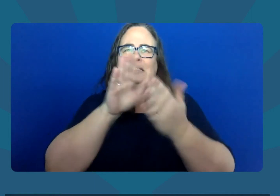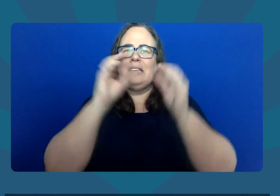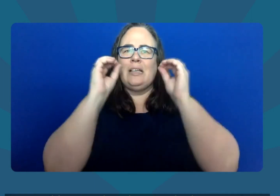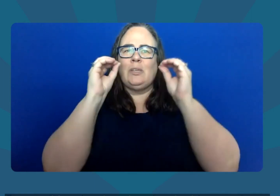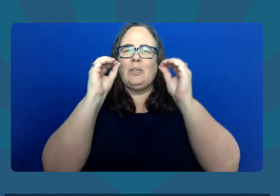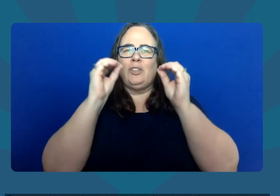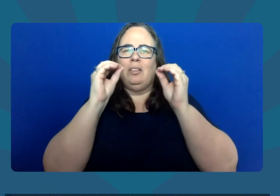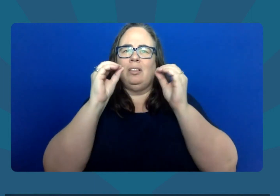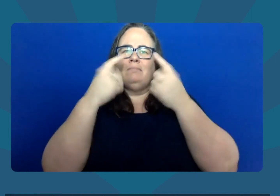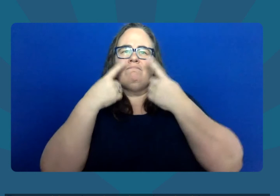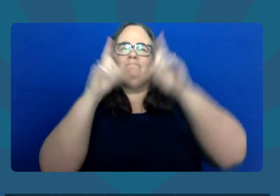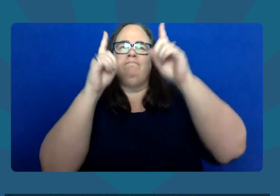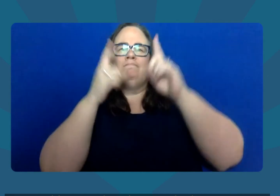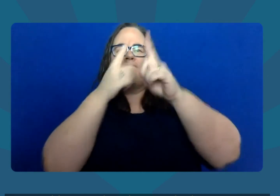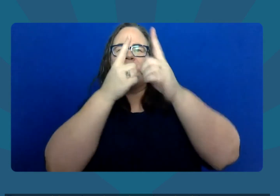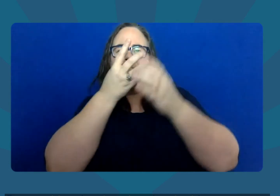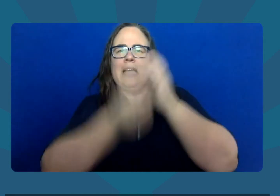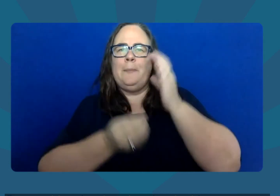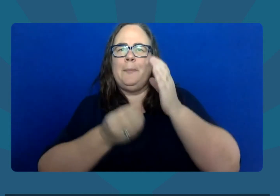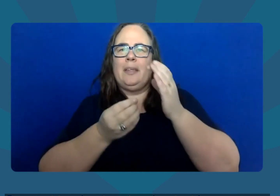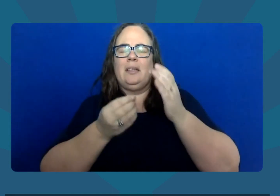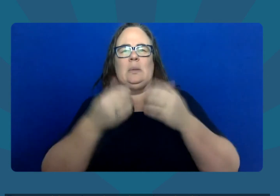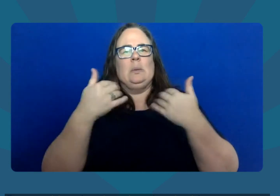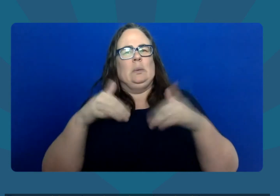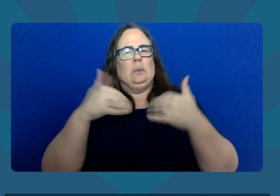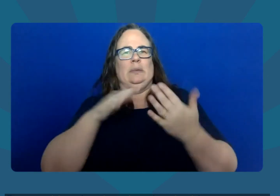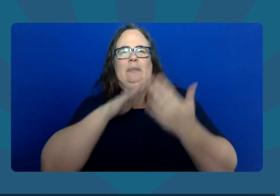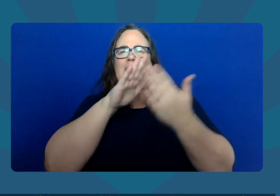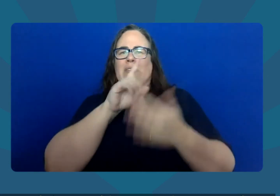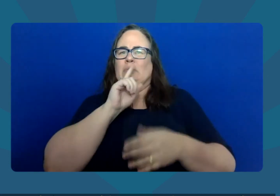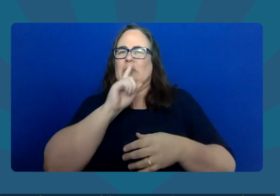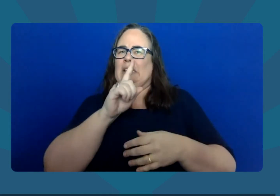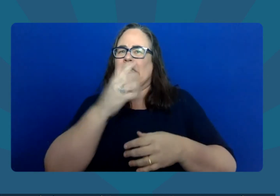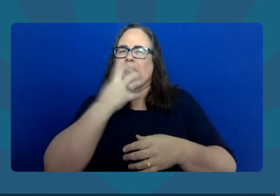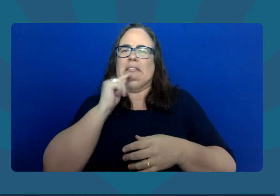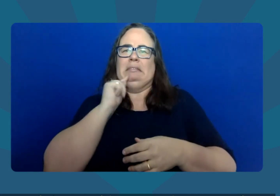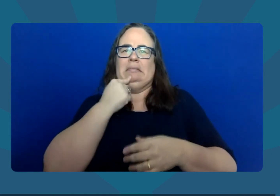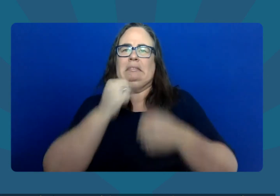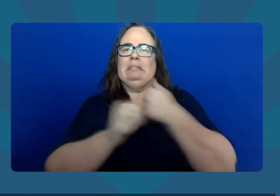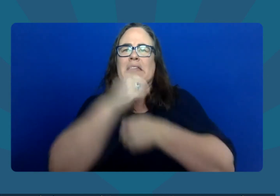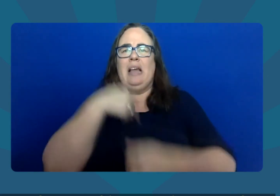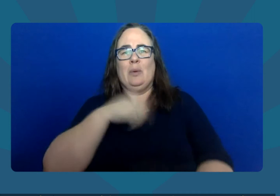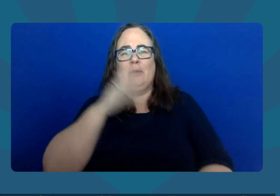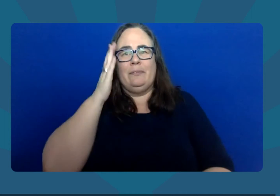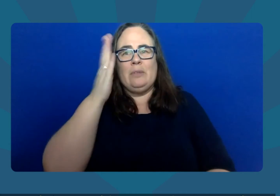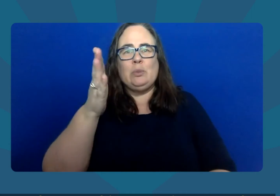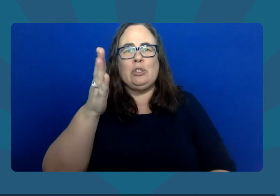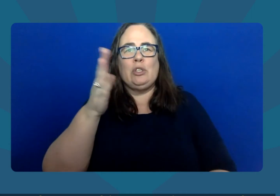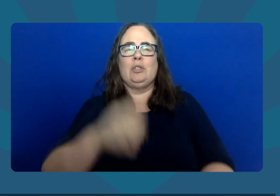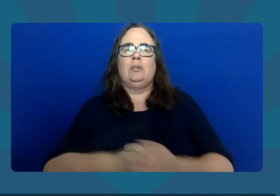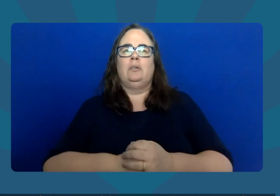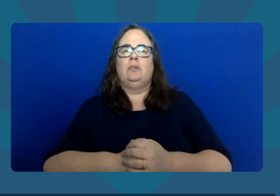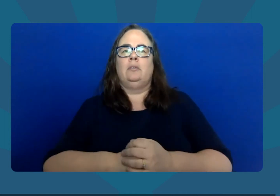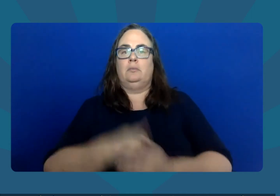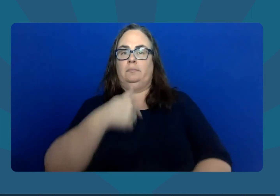not addressing the educational achievement gap, we are facing one of the gravest